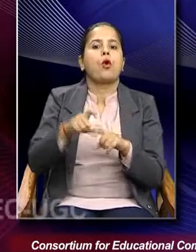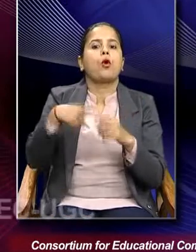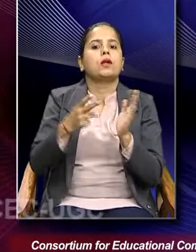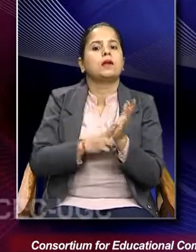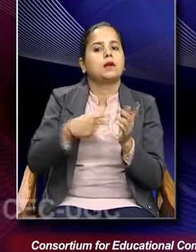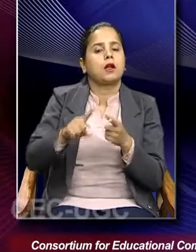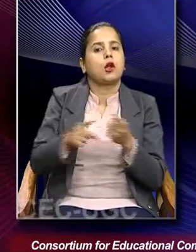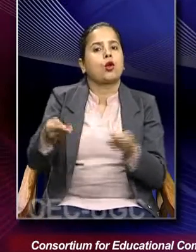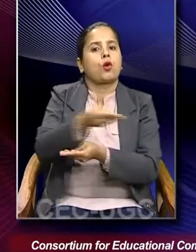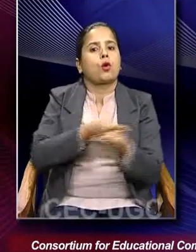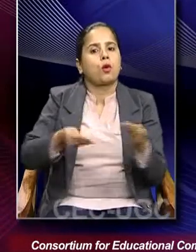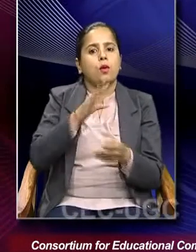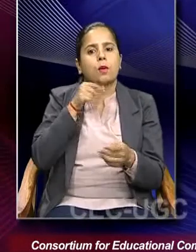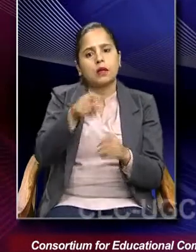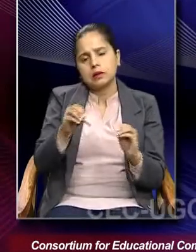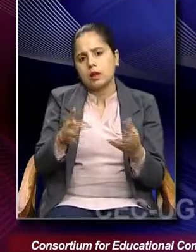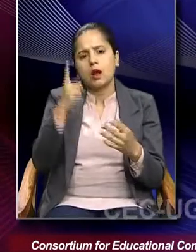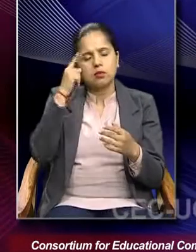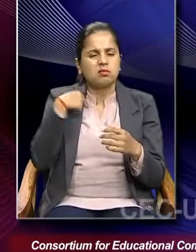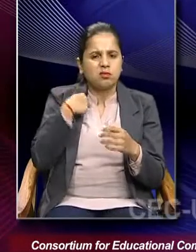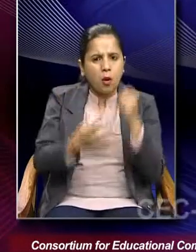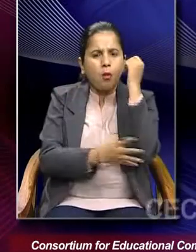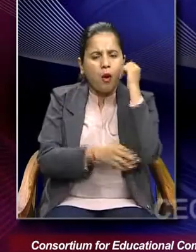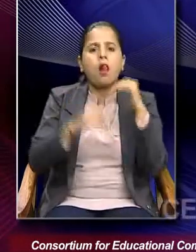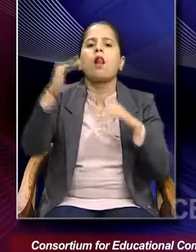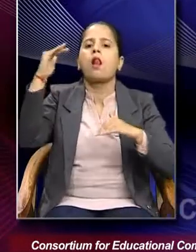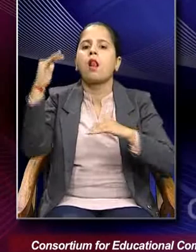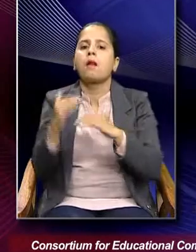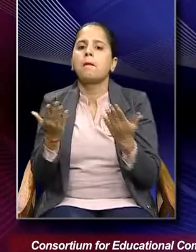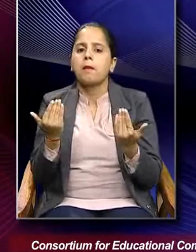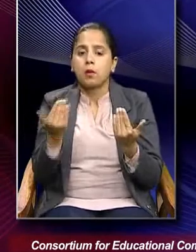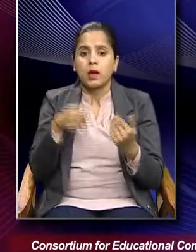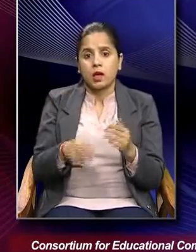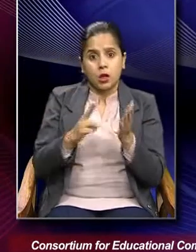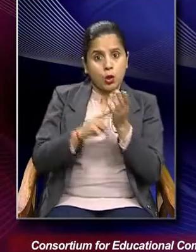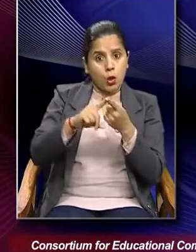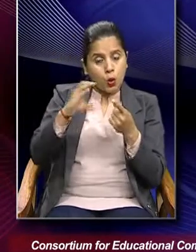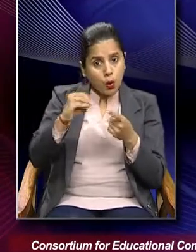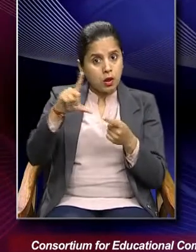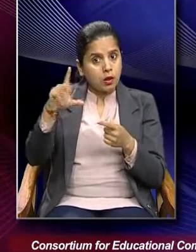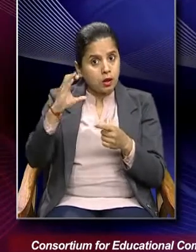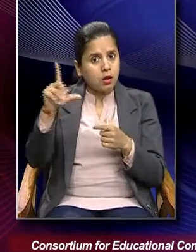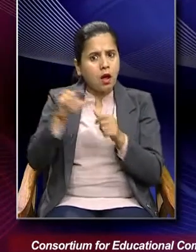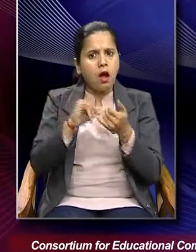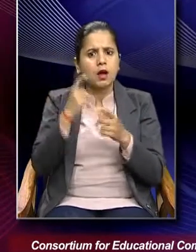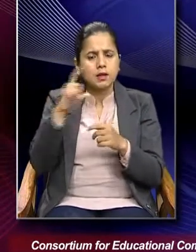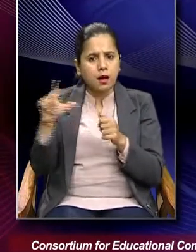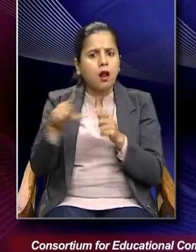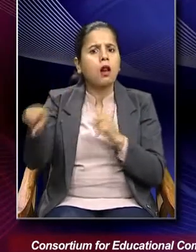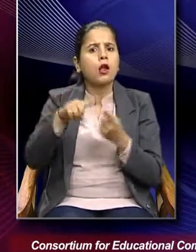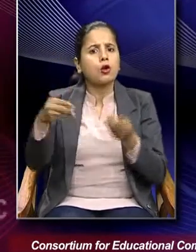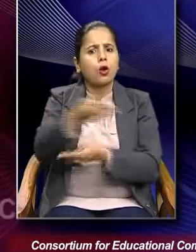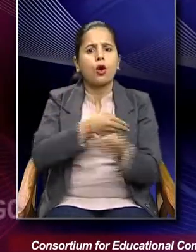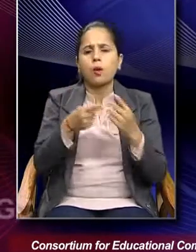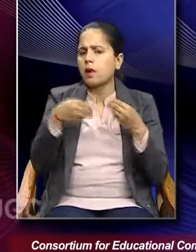then the poverty would begin to subside. So here new classical economists, they are actually providing no solution to the